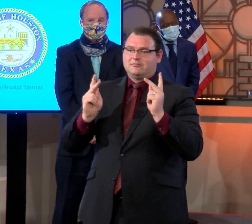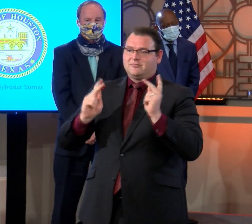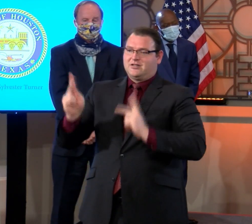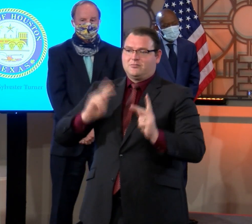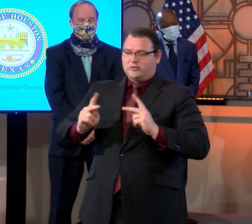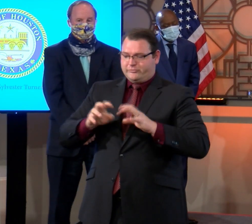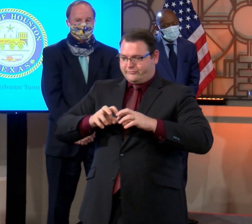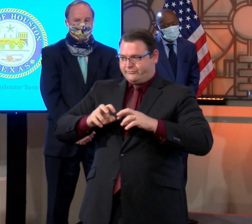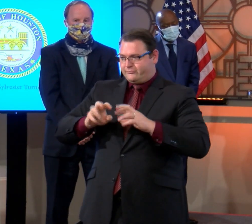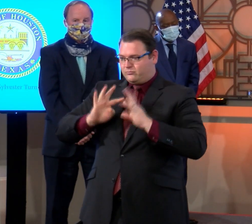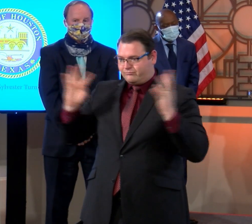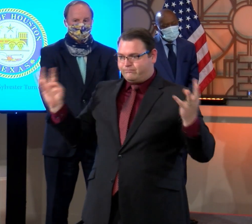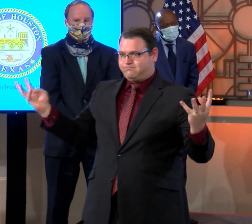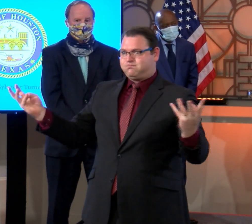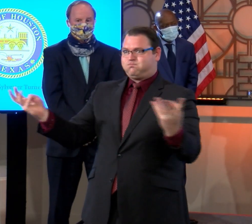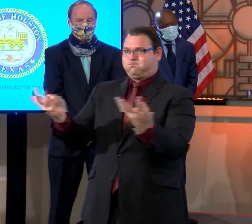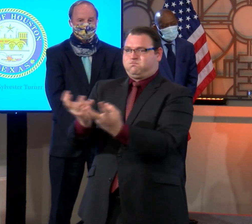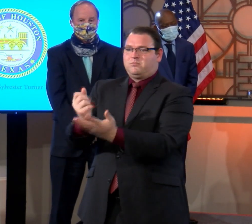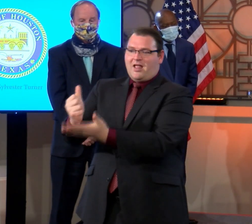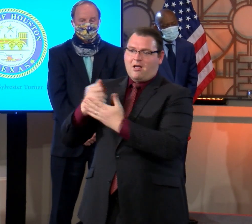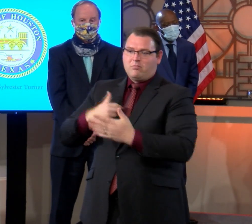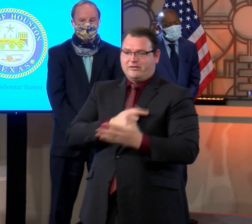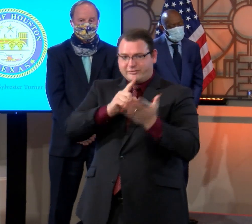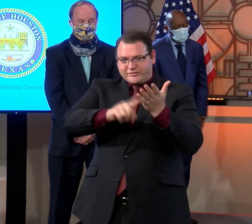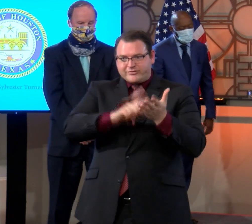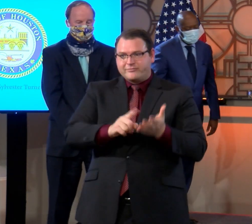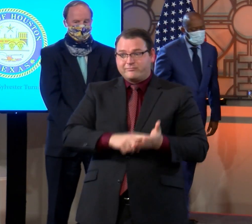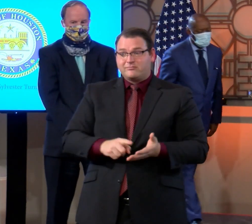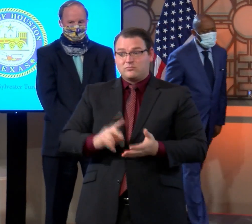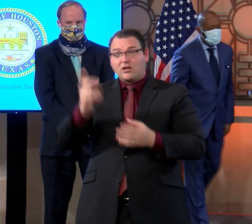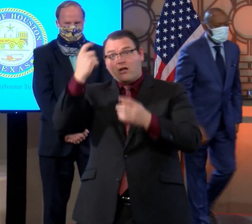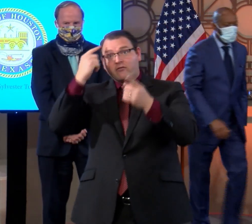but I'm hopeful that we're going to find out soon and we could absolutely use the help.